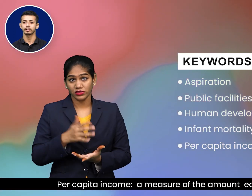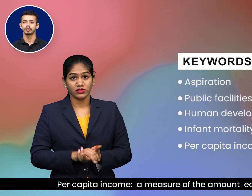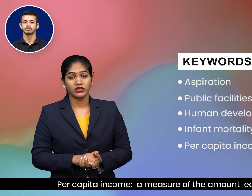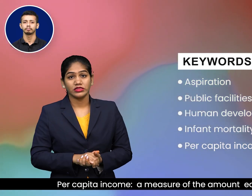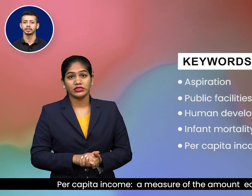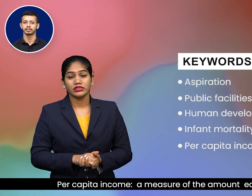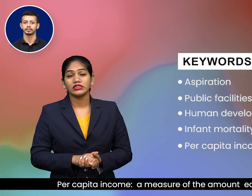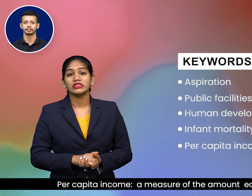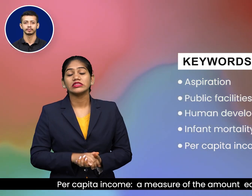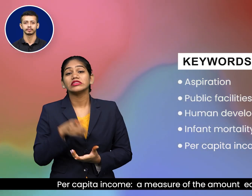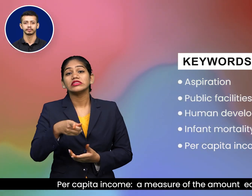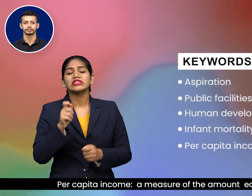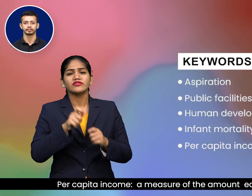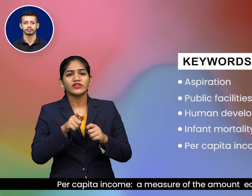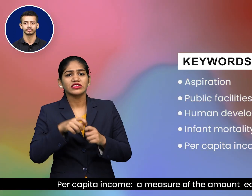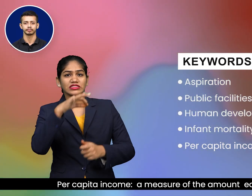earned per person.